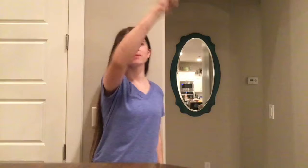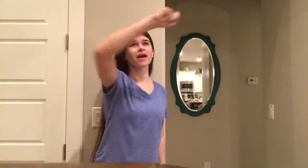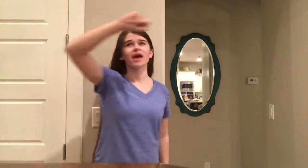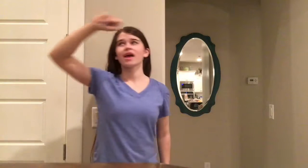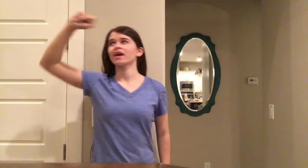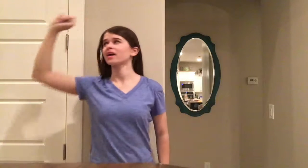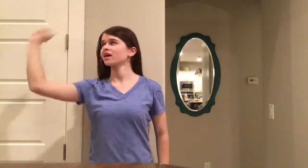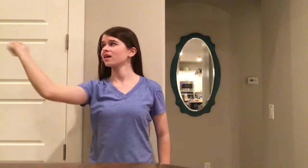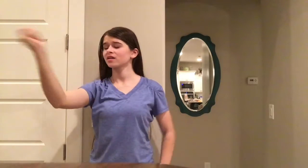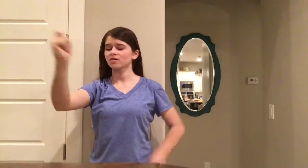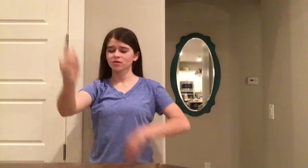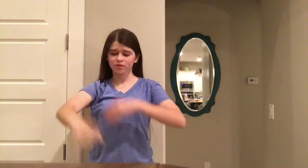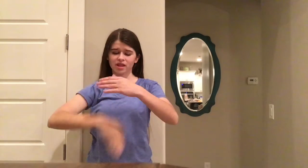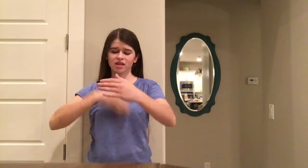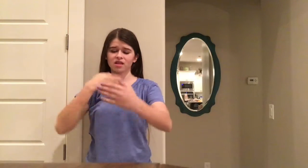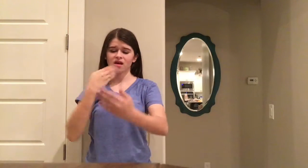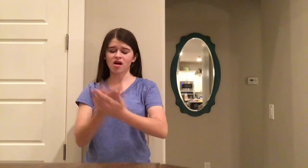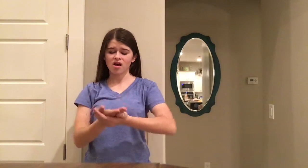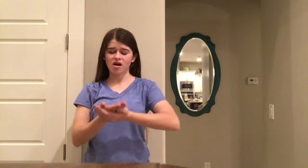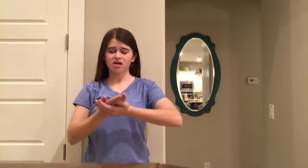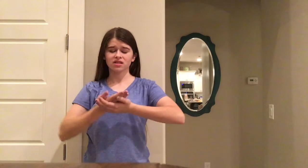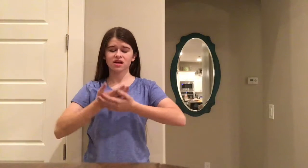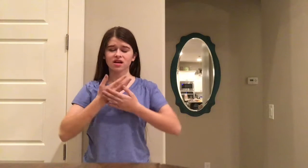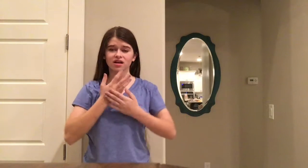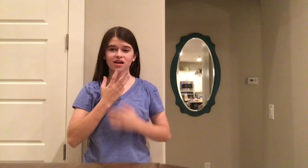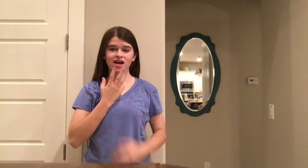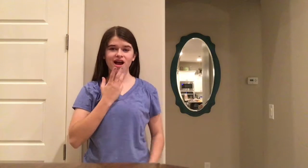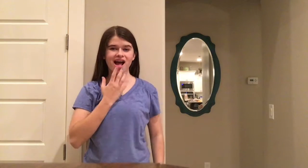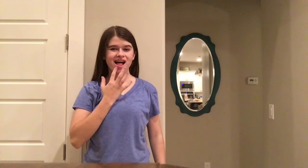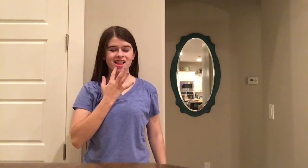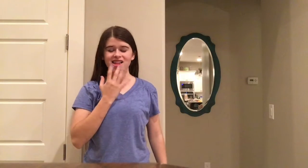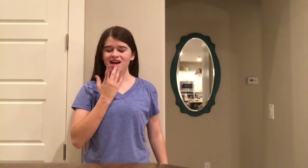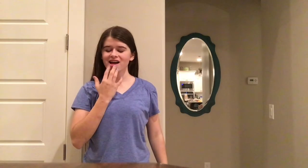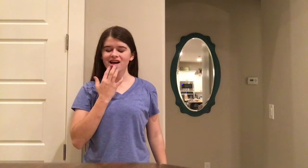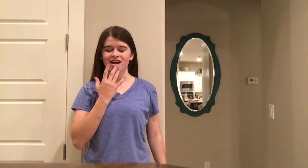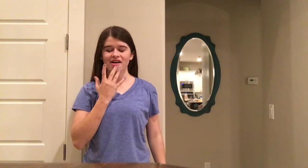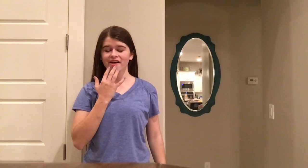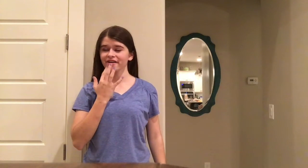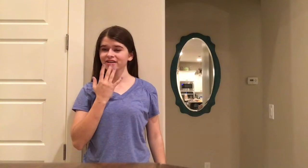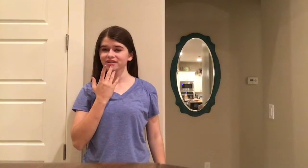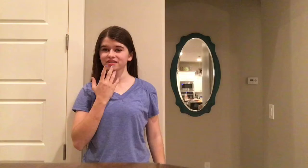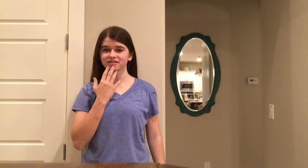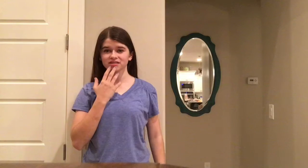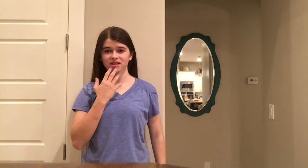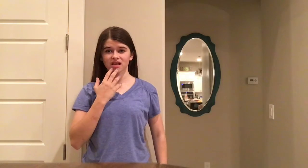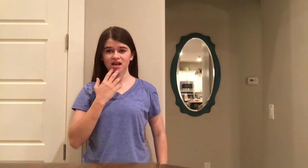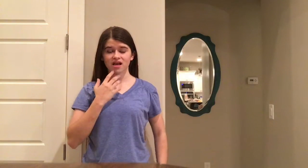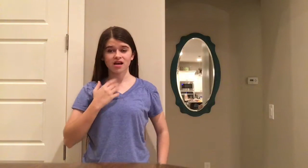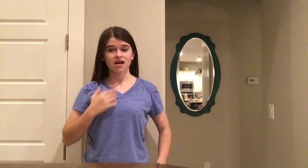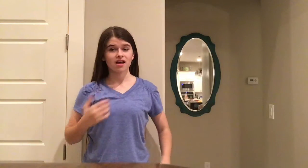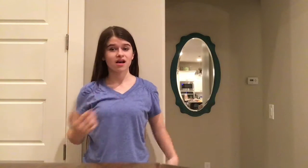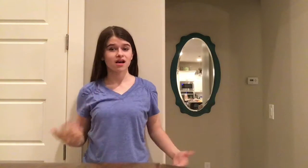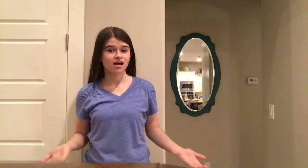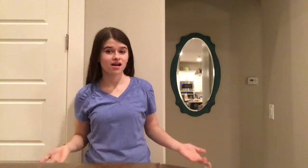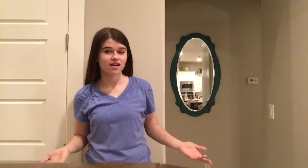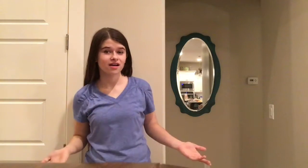paint with all the colors of